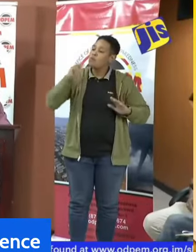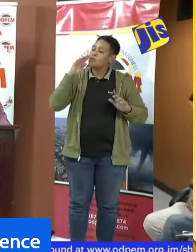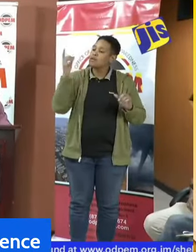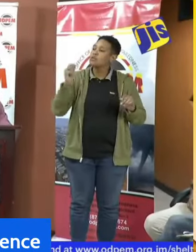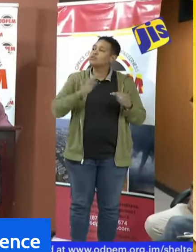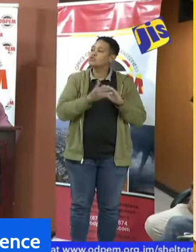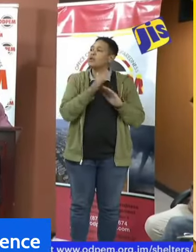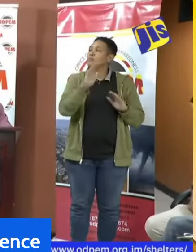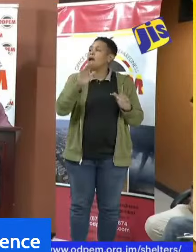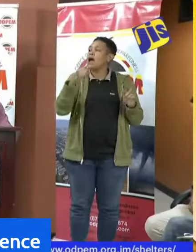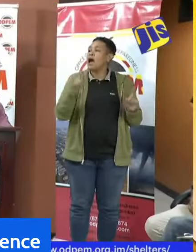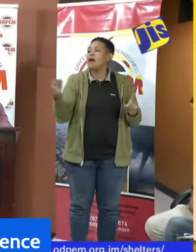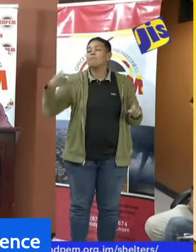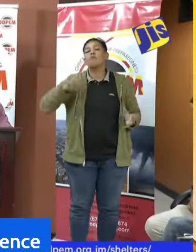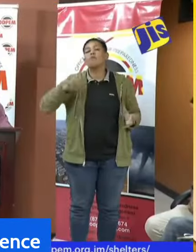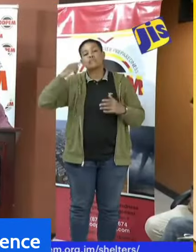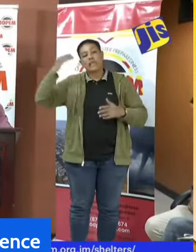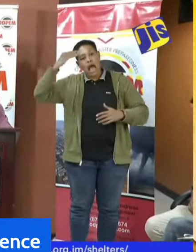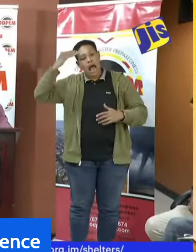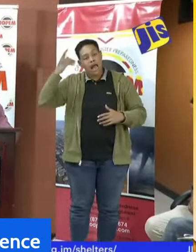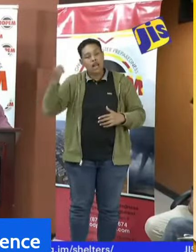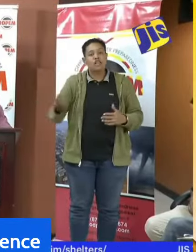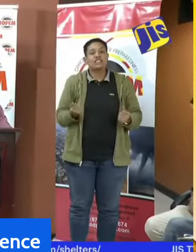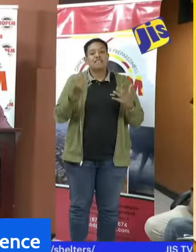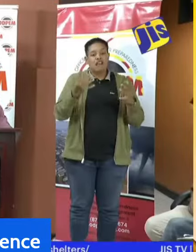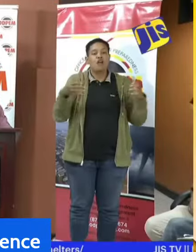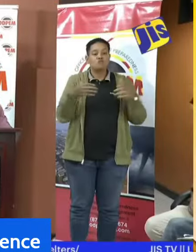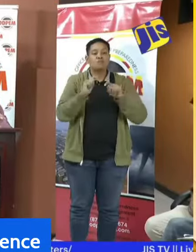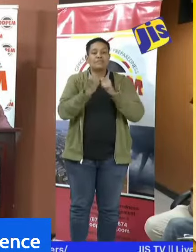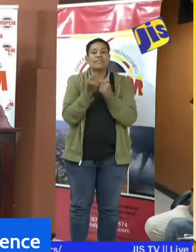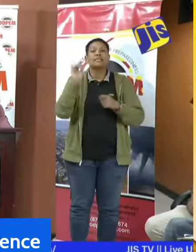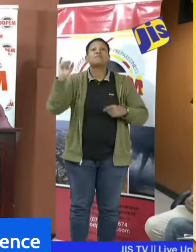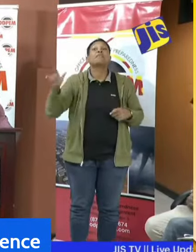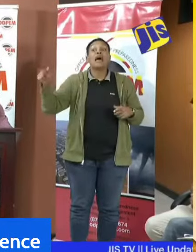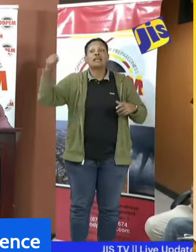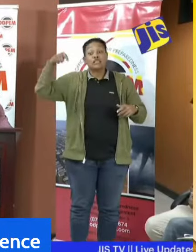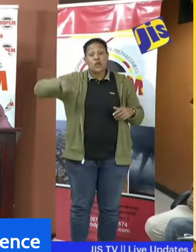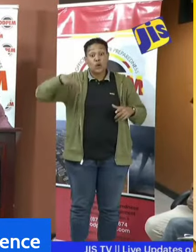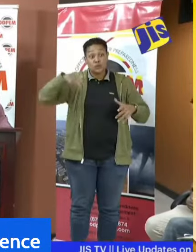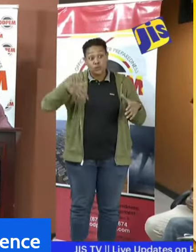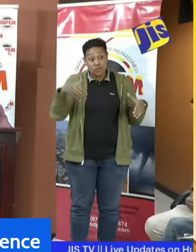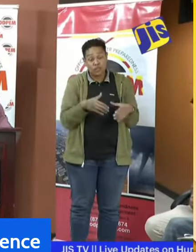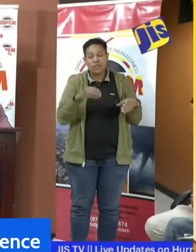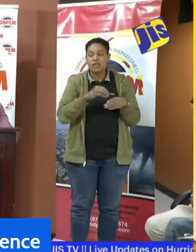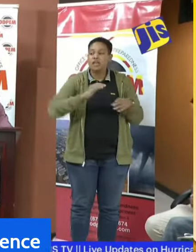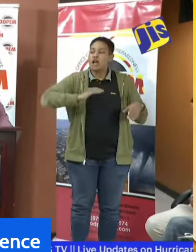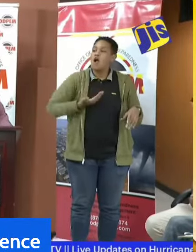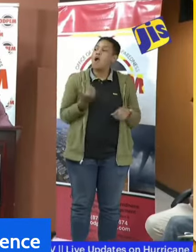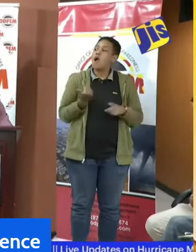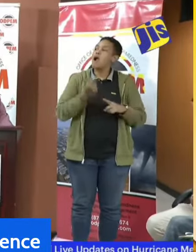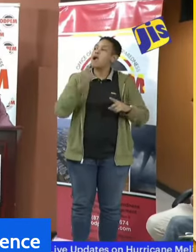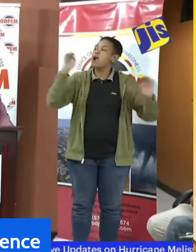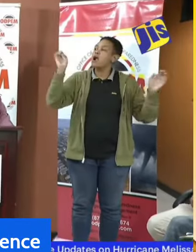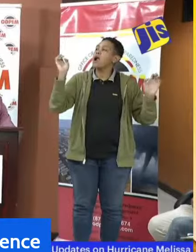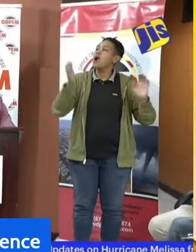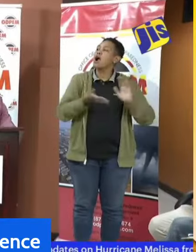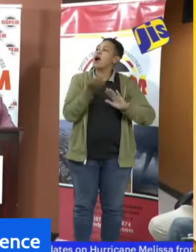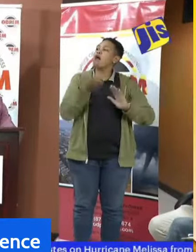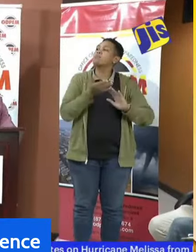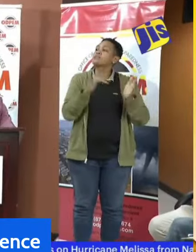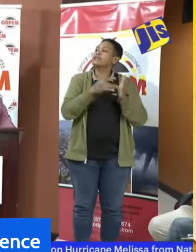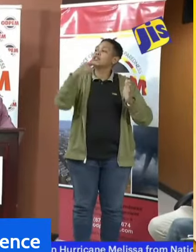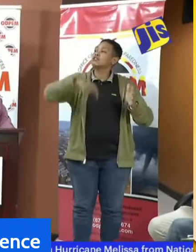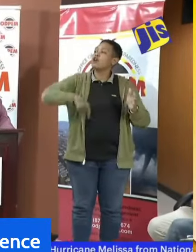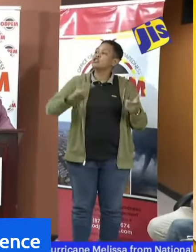across the country. And so we want to acknowledge the Fire Brigade team that's downstairs in our emergency